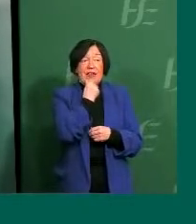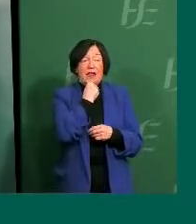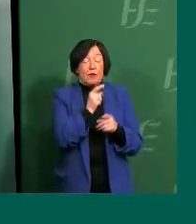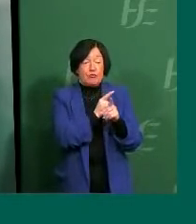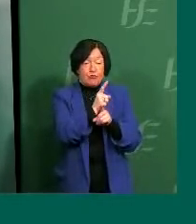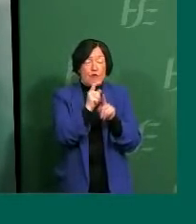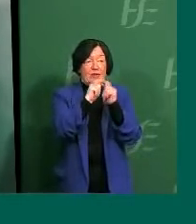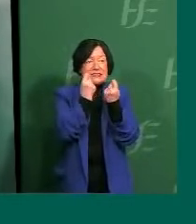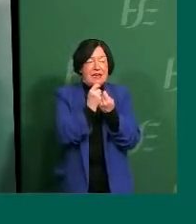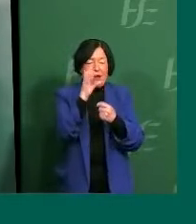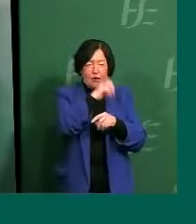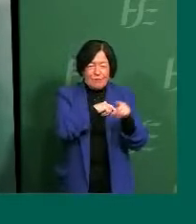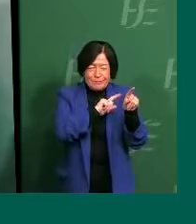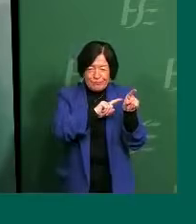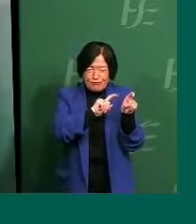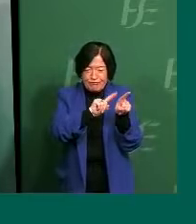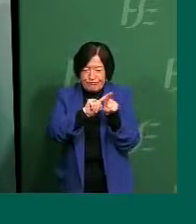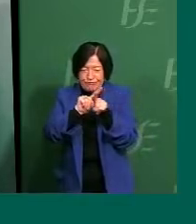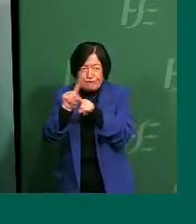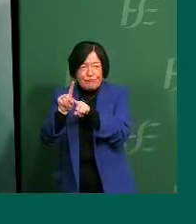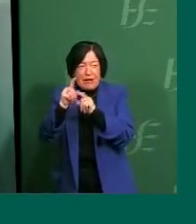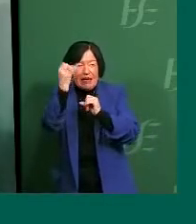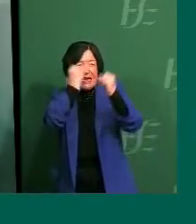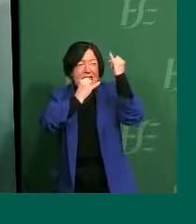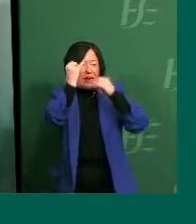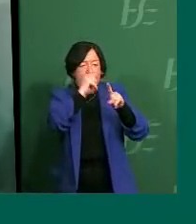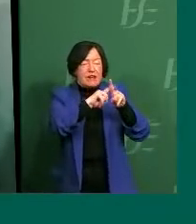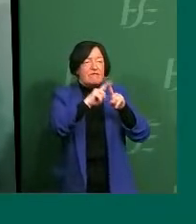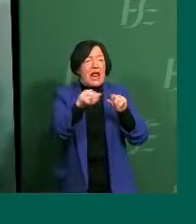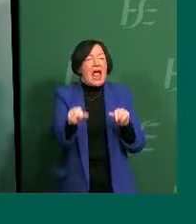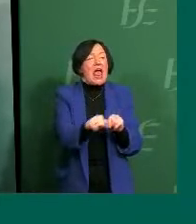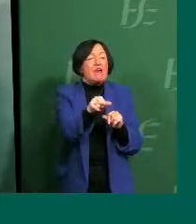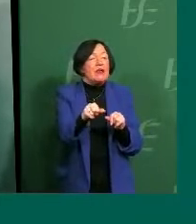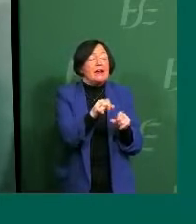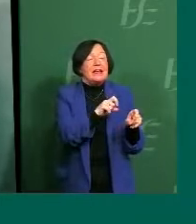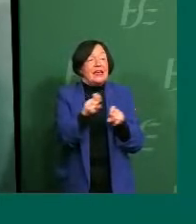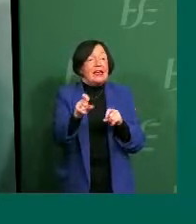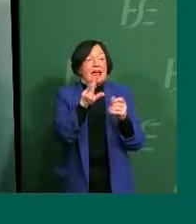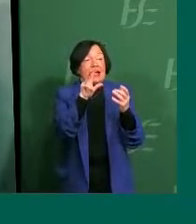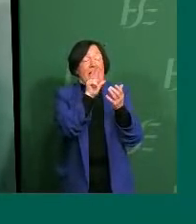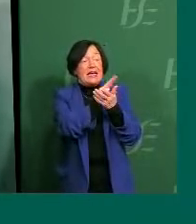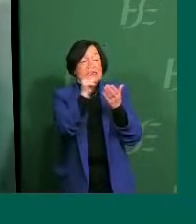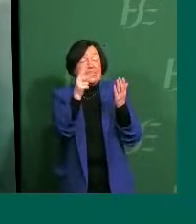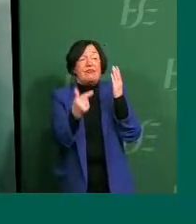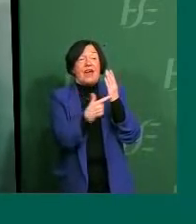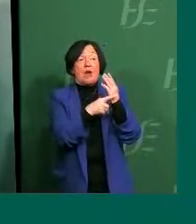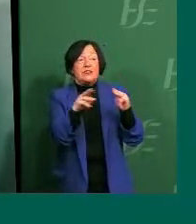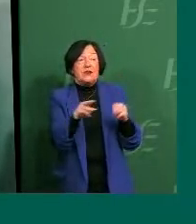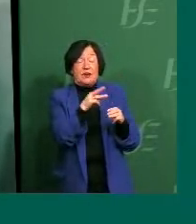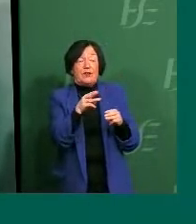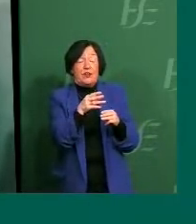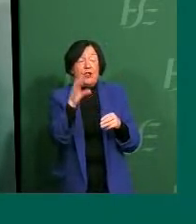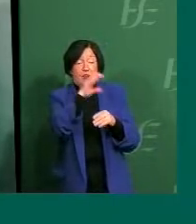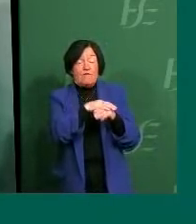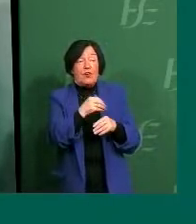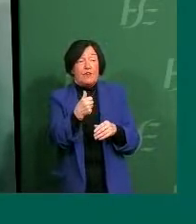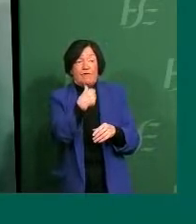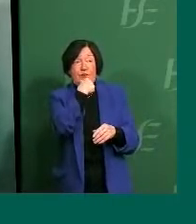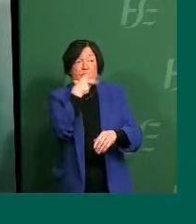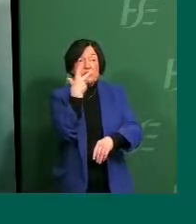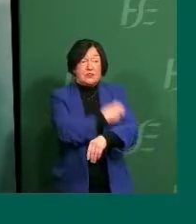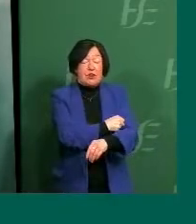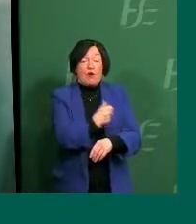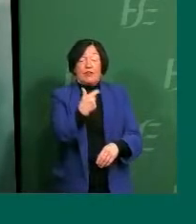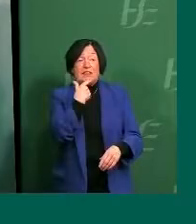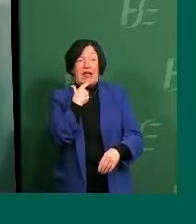who are looking at all sorts of initiatives across areas. And last week, still 18,000 people took either their dose 1 or